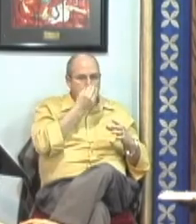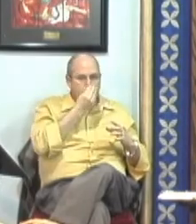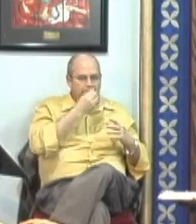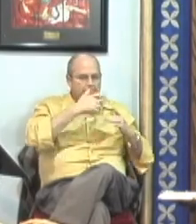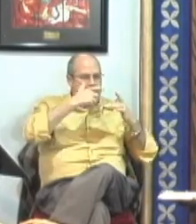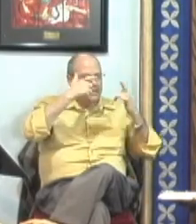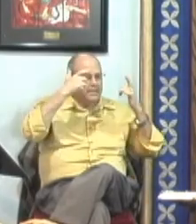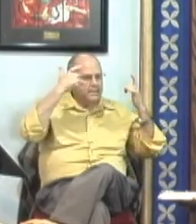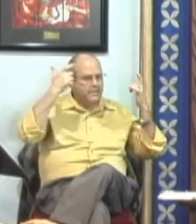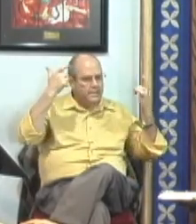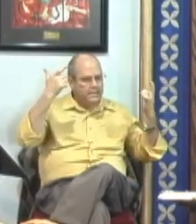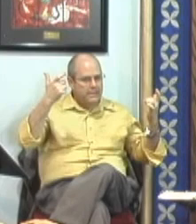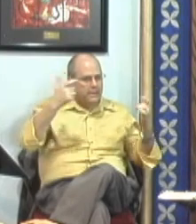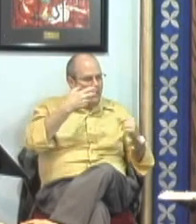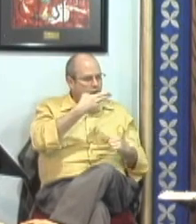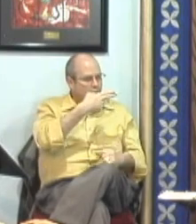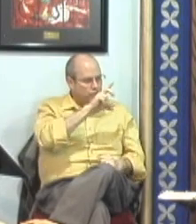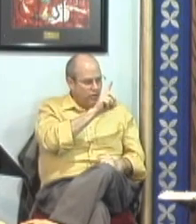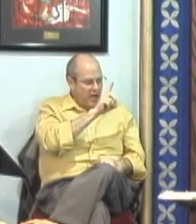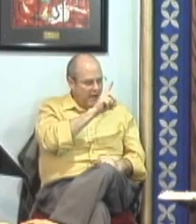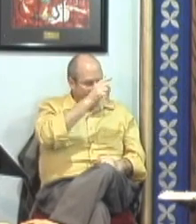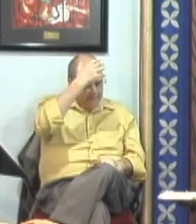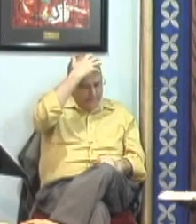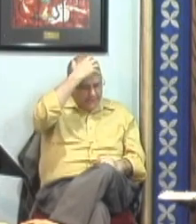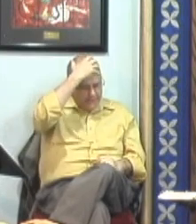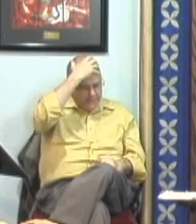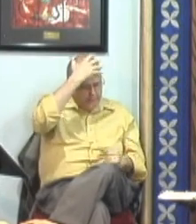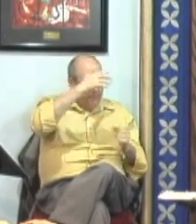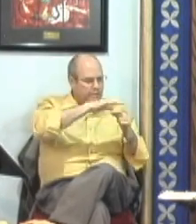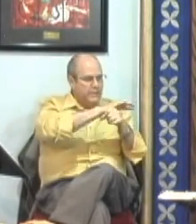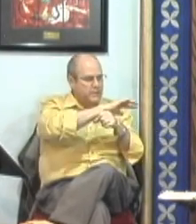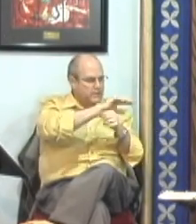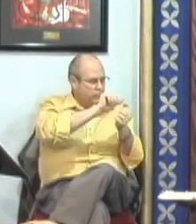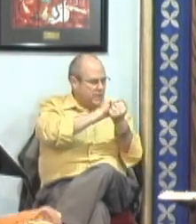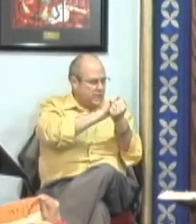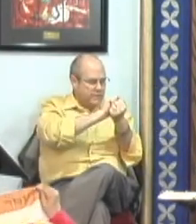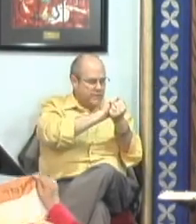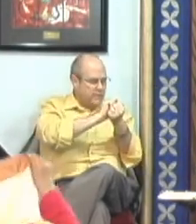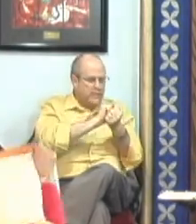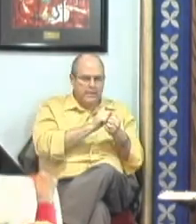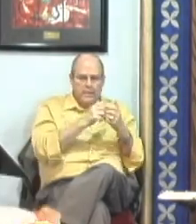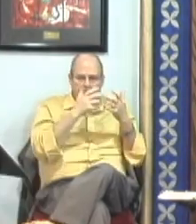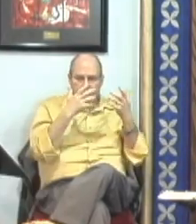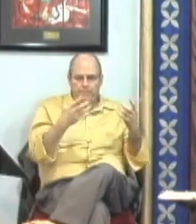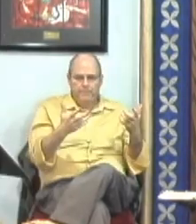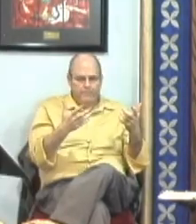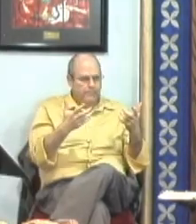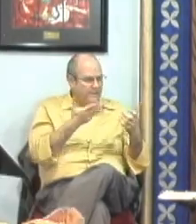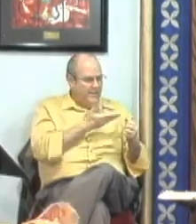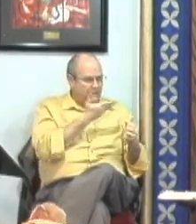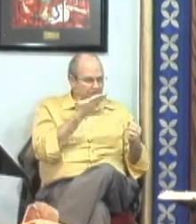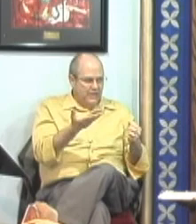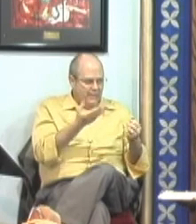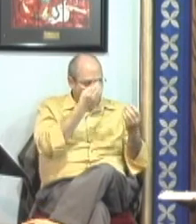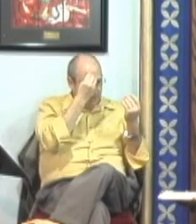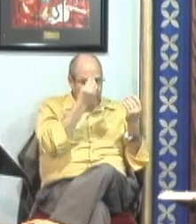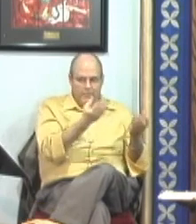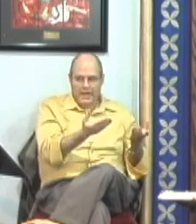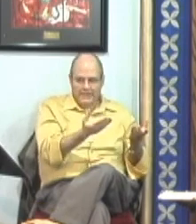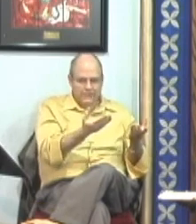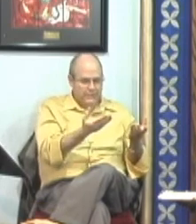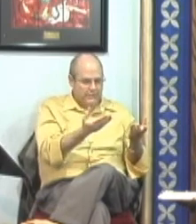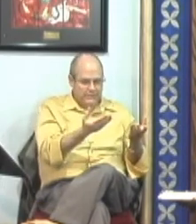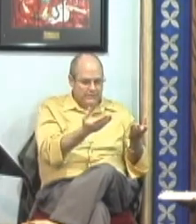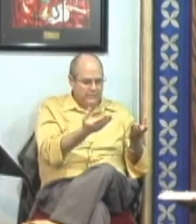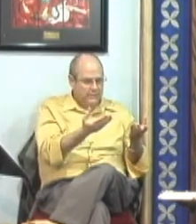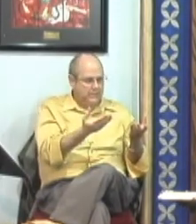It's bigger than a terabyte hard drive, just filled with an enormous amount of stuff, information. It's an incredible